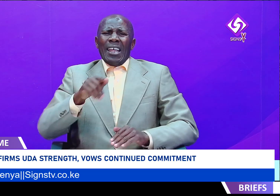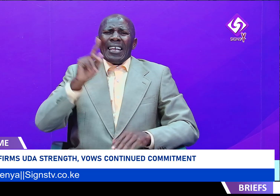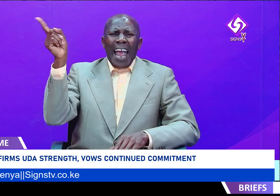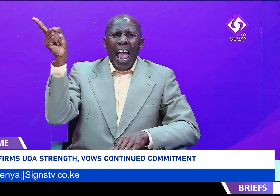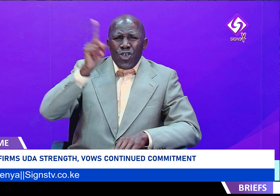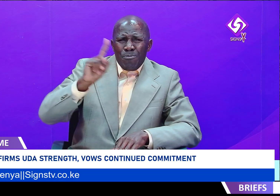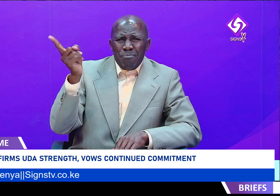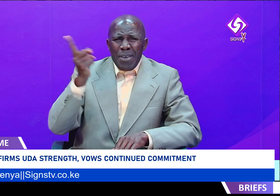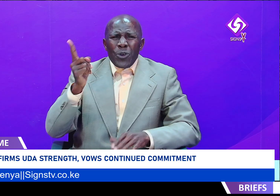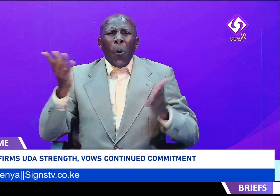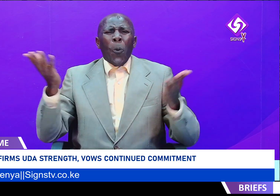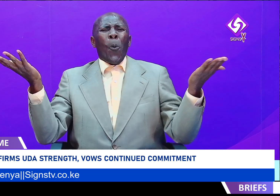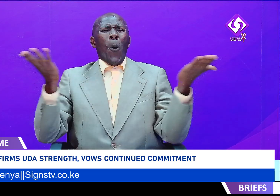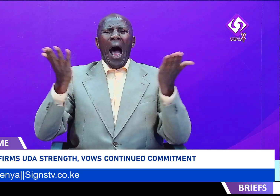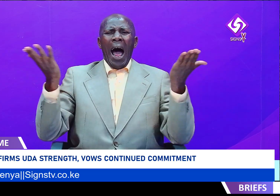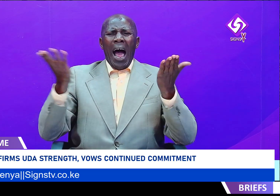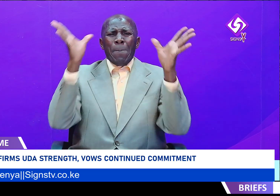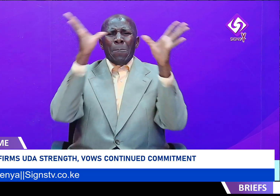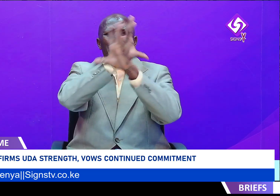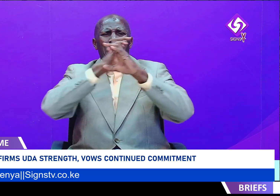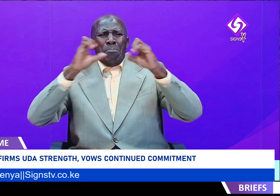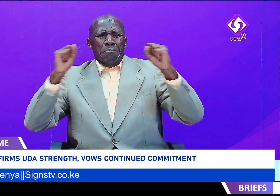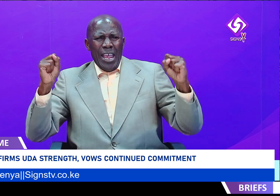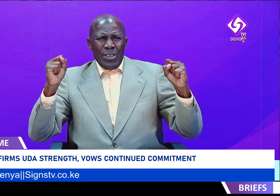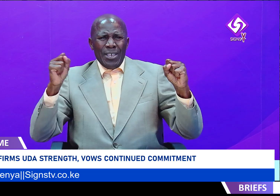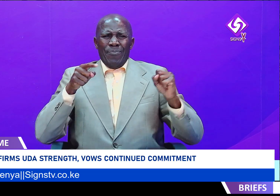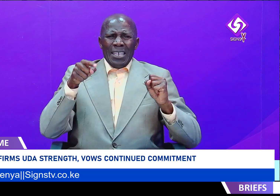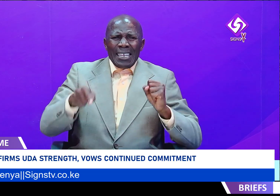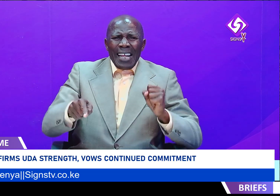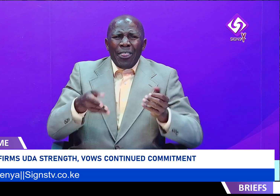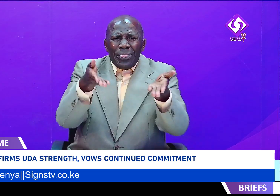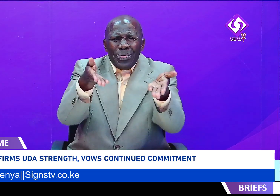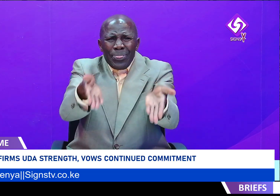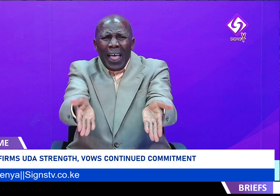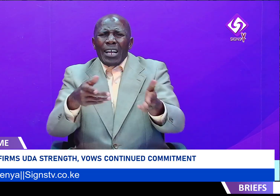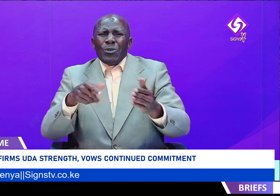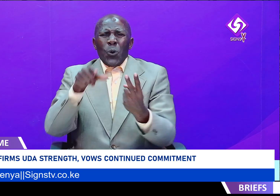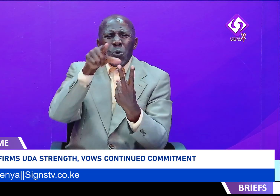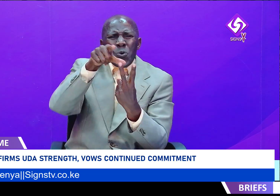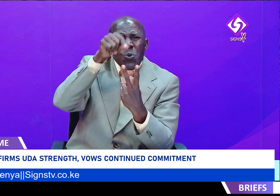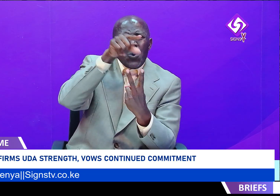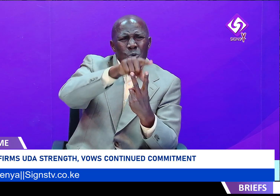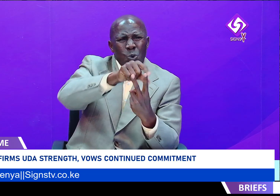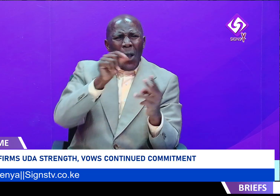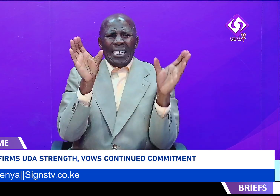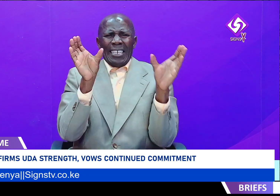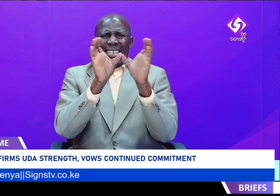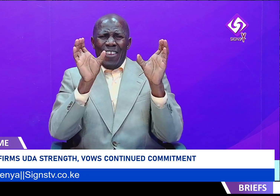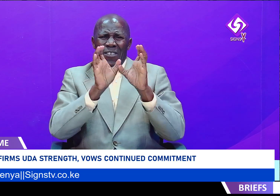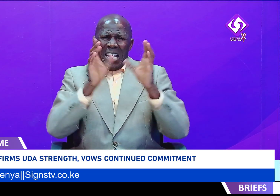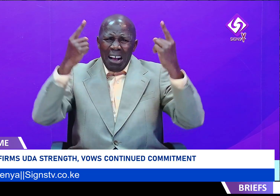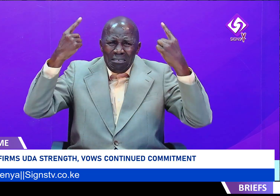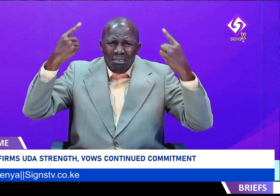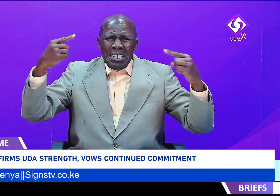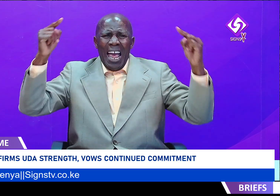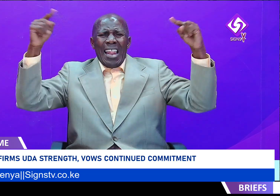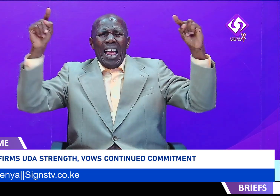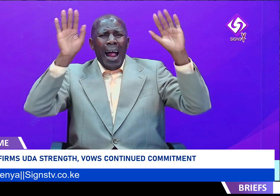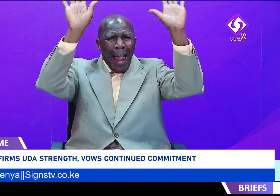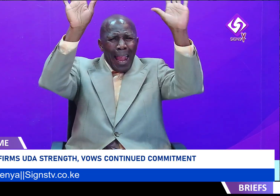Speaking on Friday at the UDA headquarters in Nairobi, where he presided over